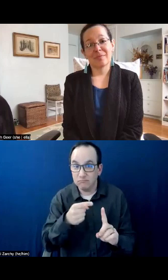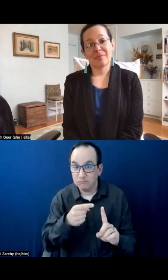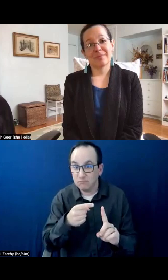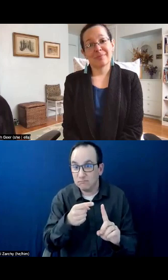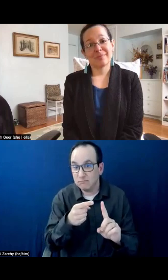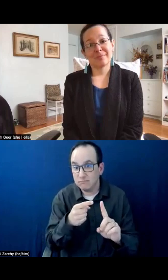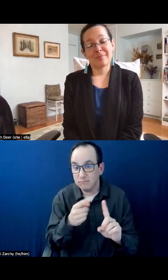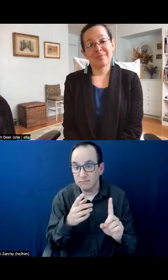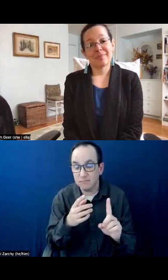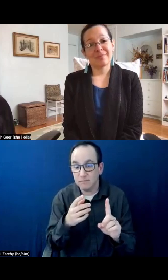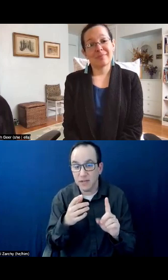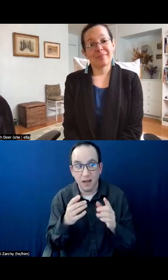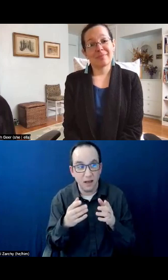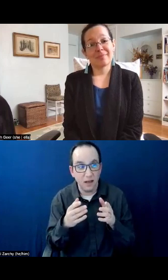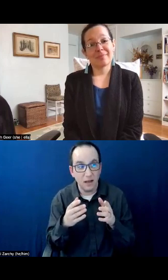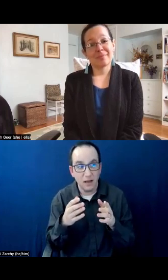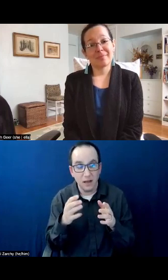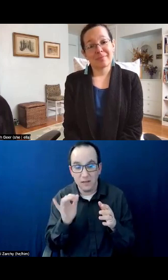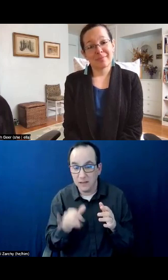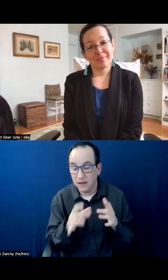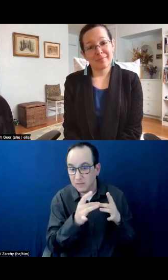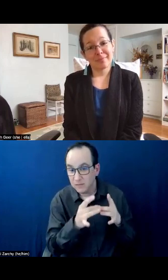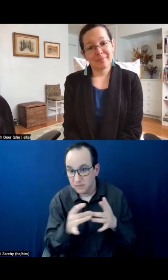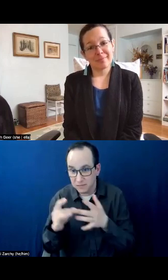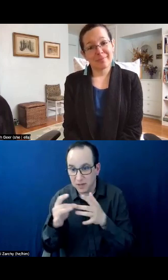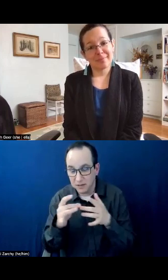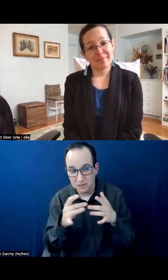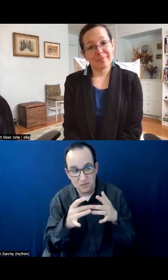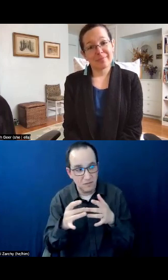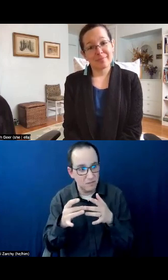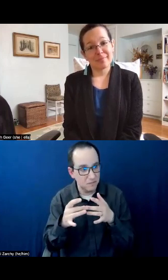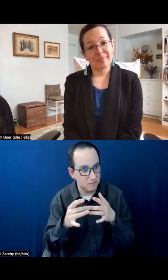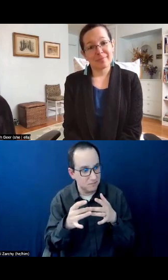So back to this flow chart.